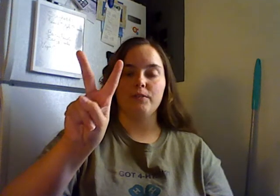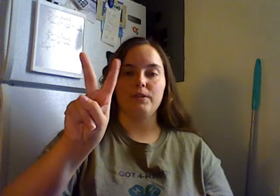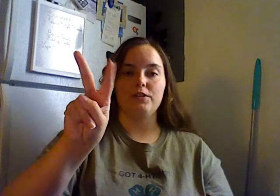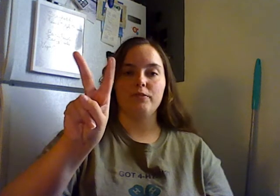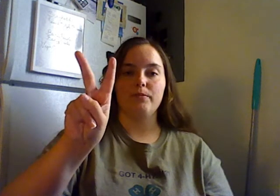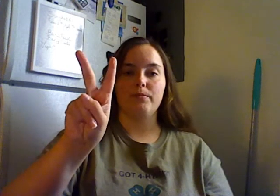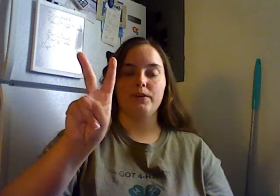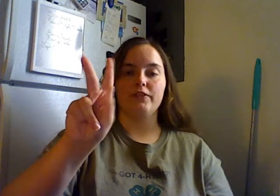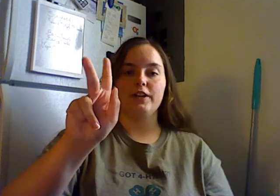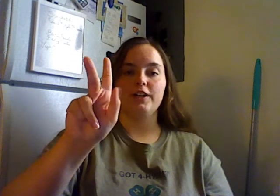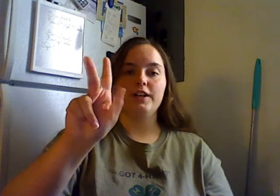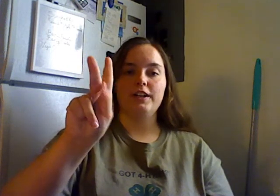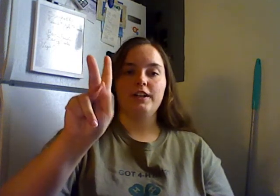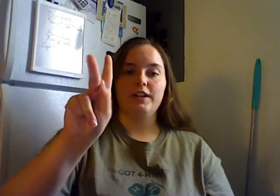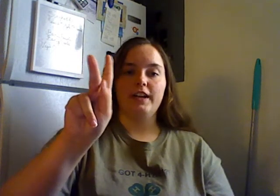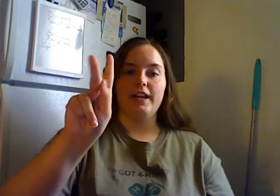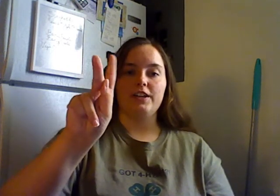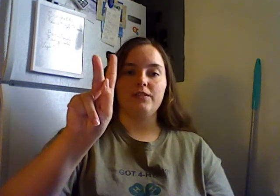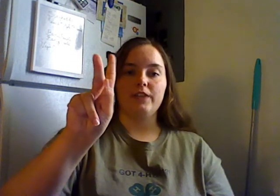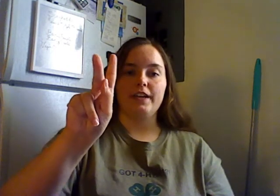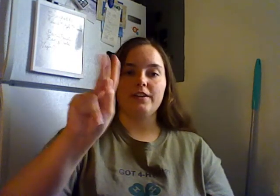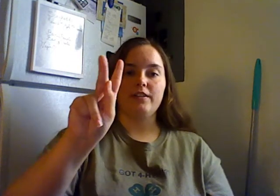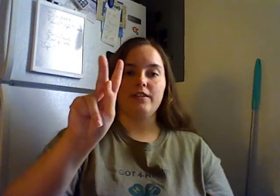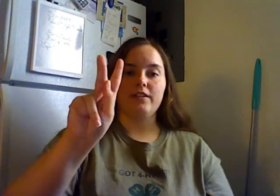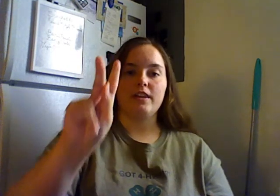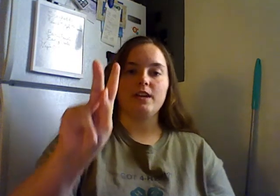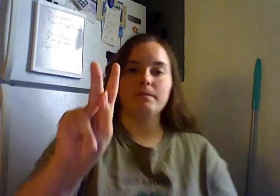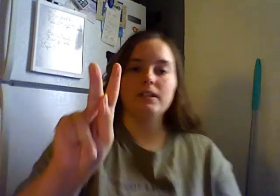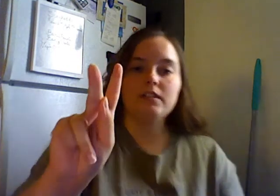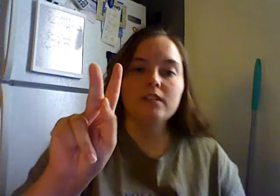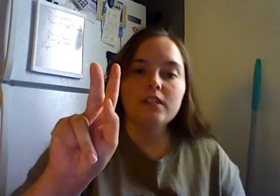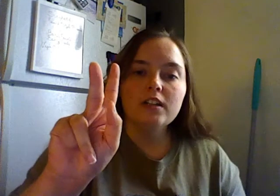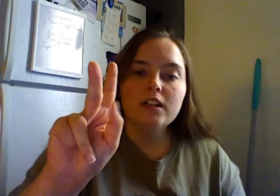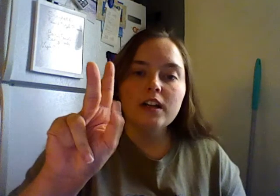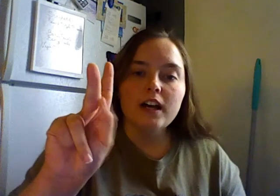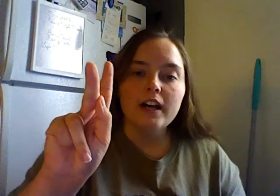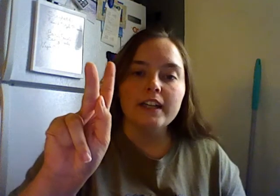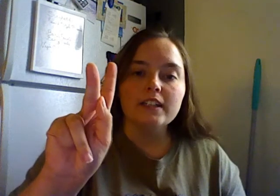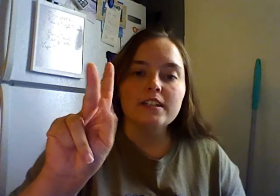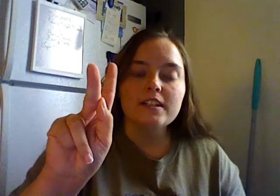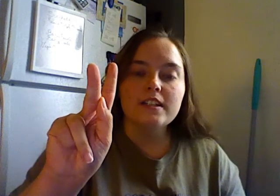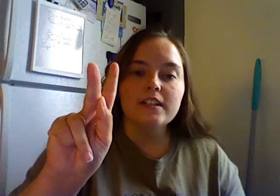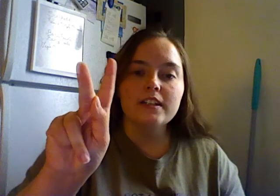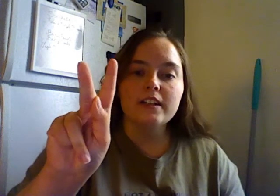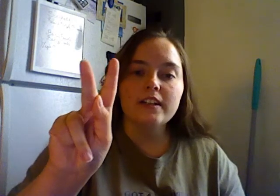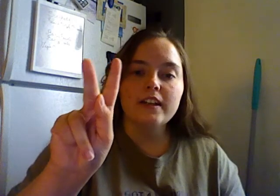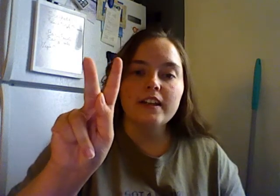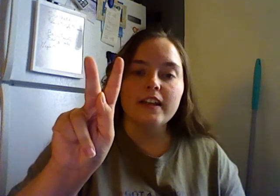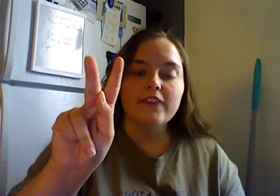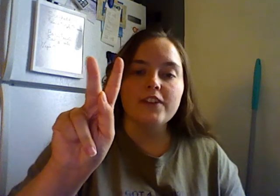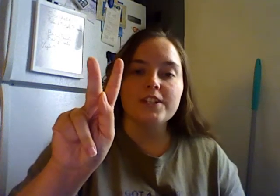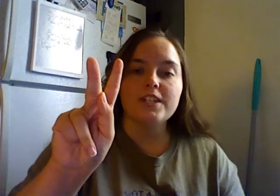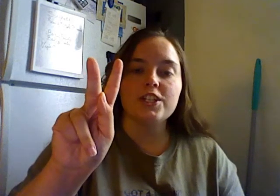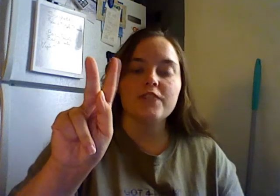middle and your pointer finger, and you lay your thumb against that first digit of your middle